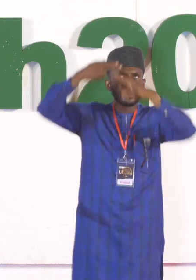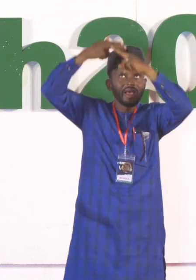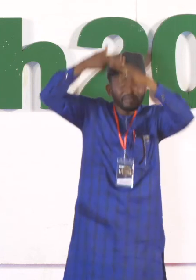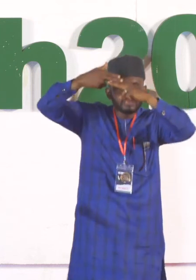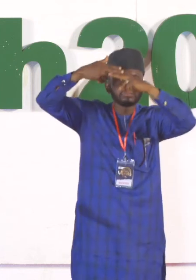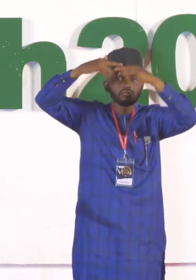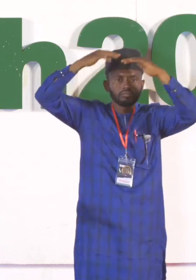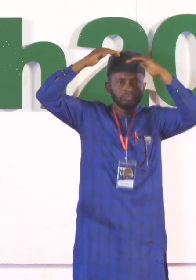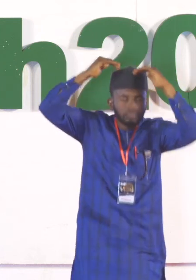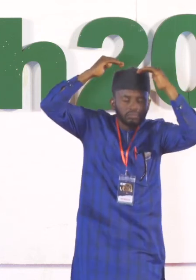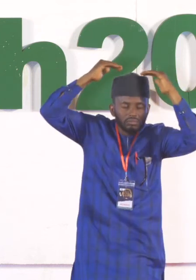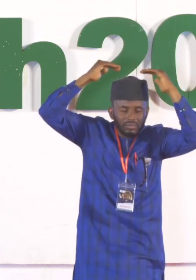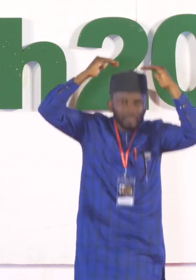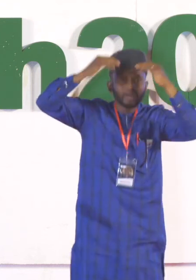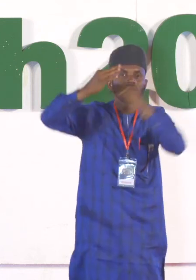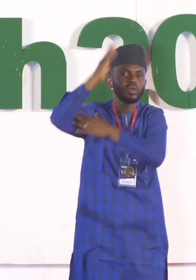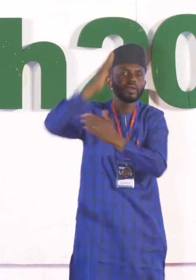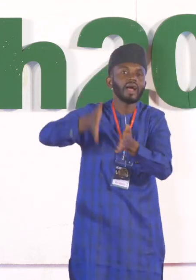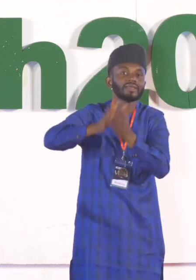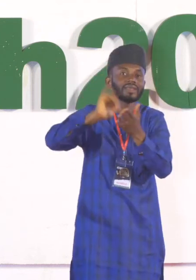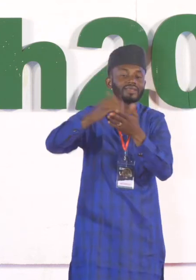scale. Allah will ask the servant,